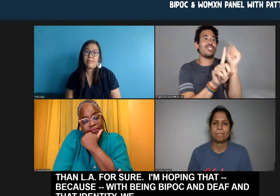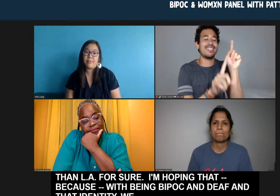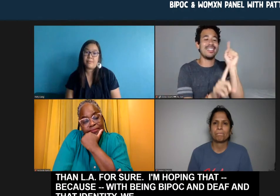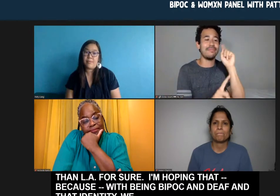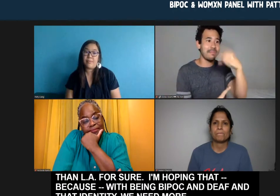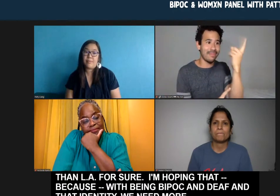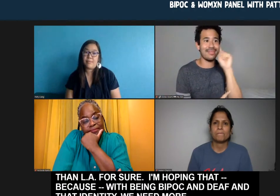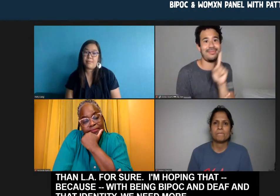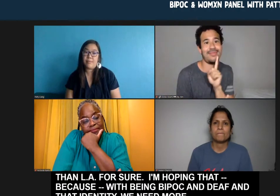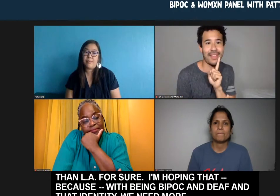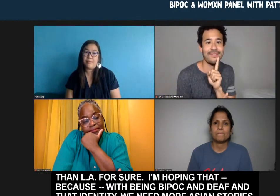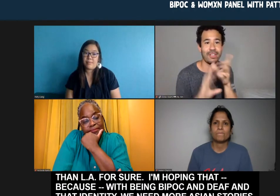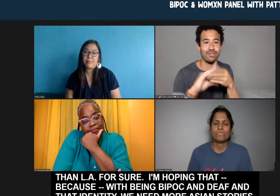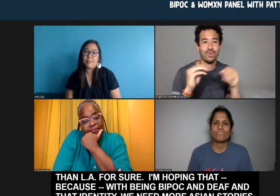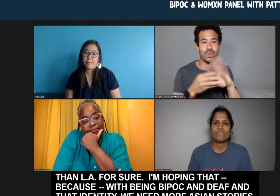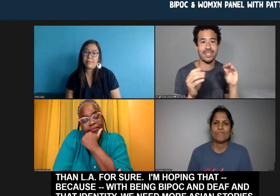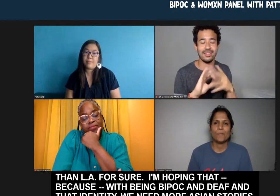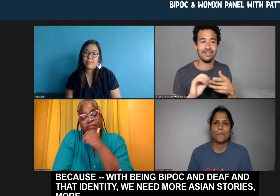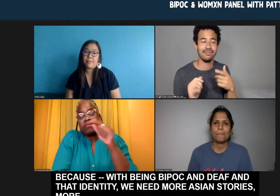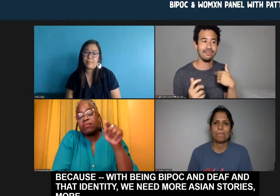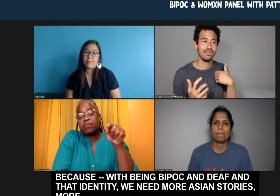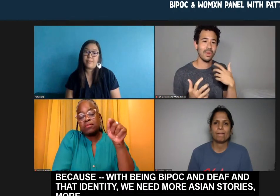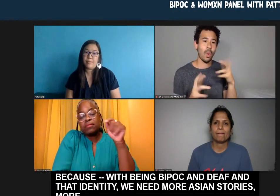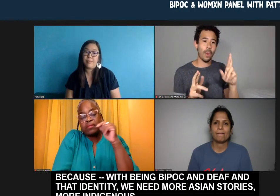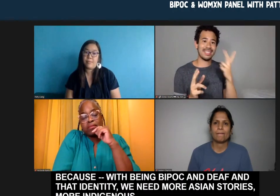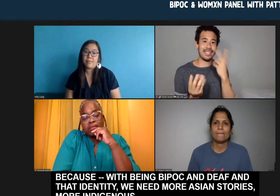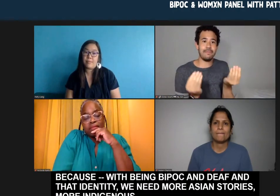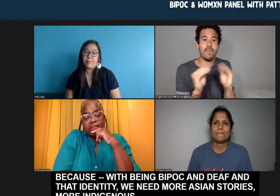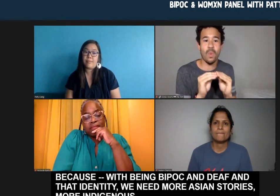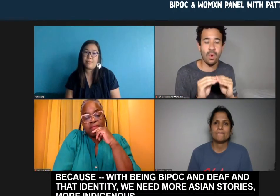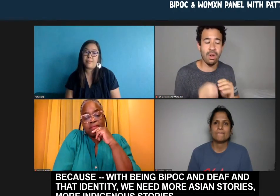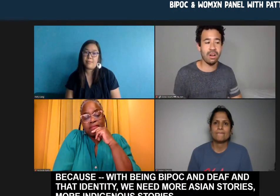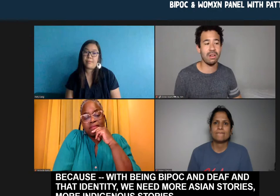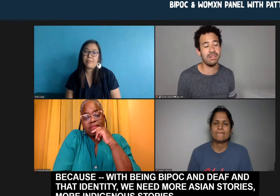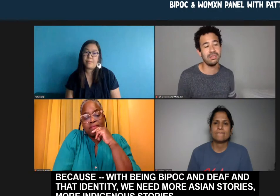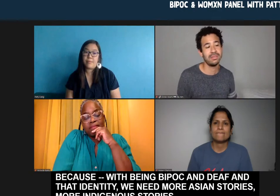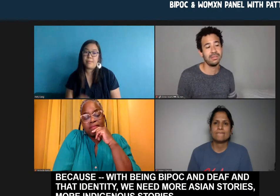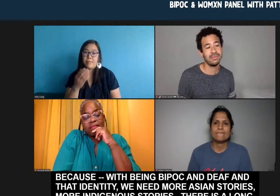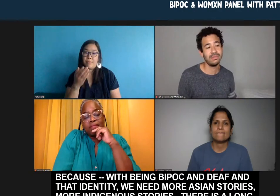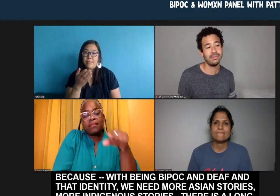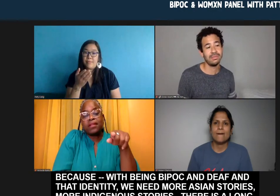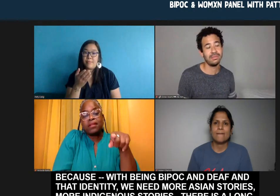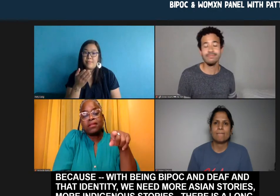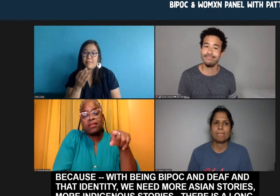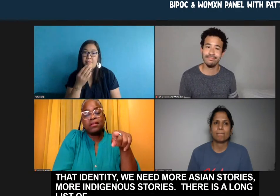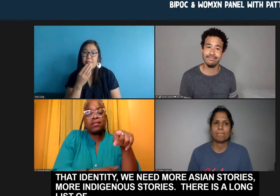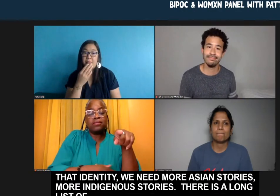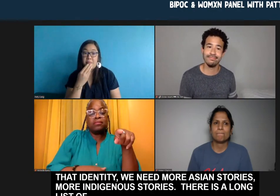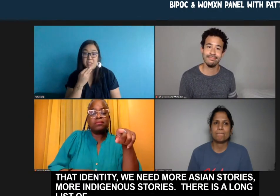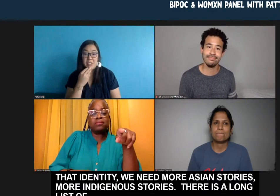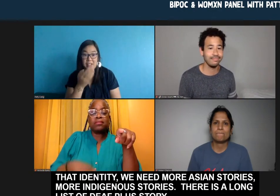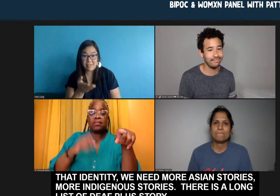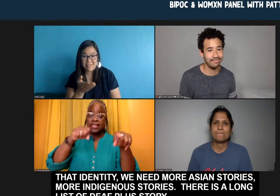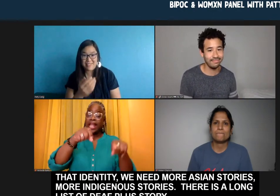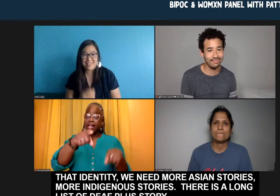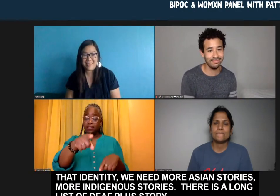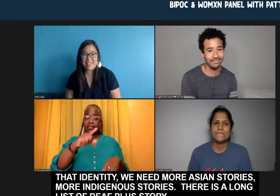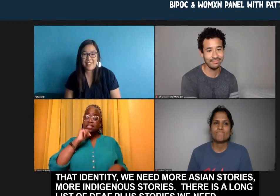list of other deaf plus stories that we need. And I hope to see more of that with that. Michelle, did you want to